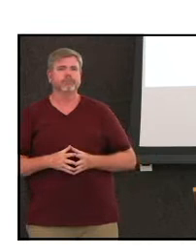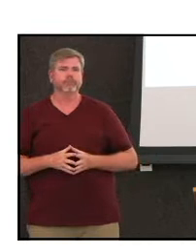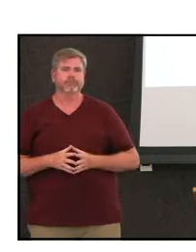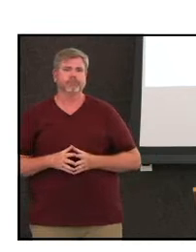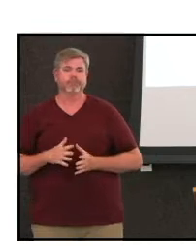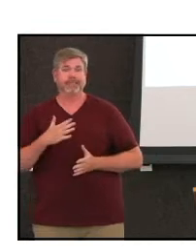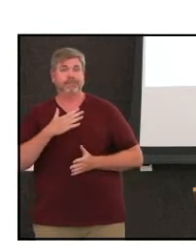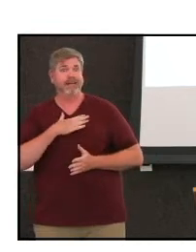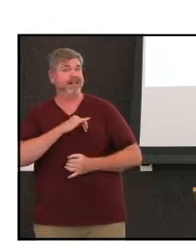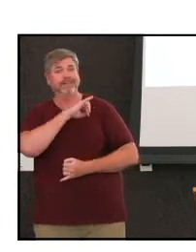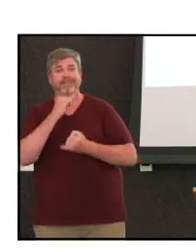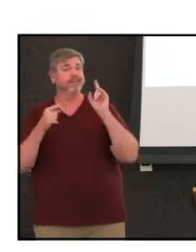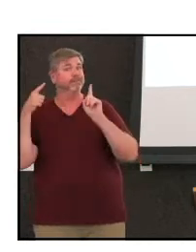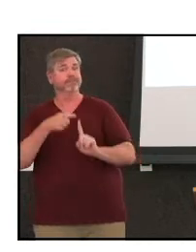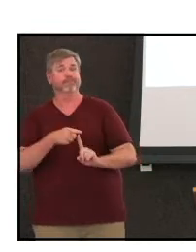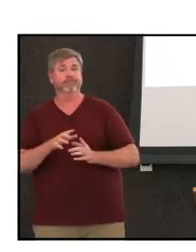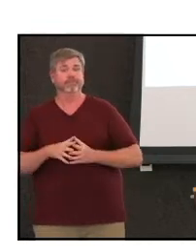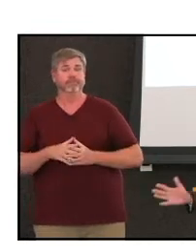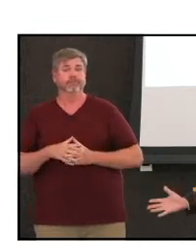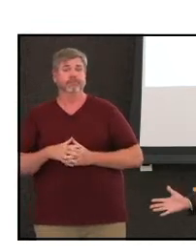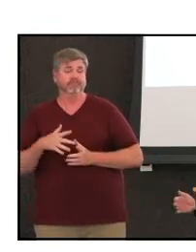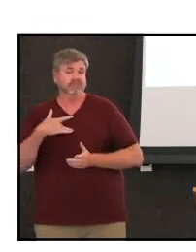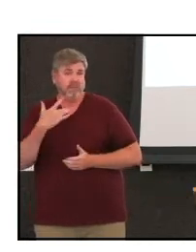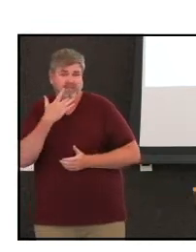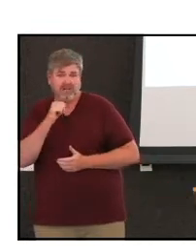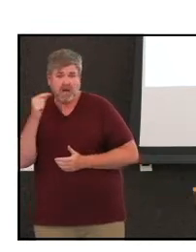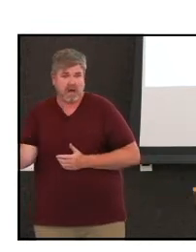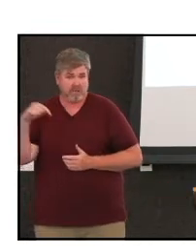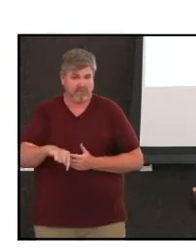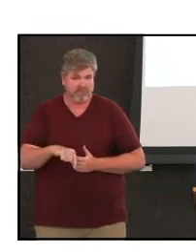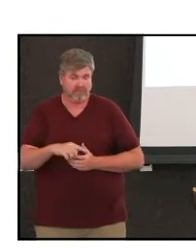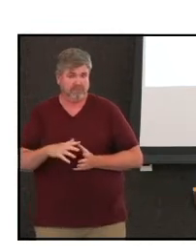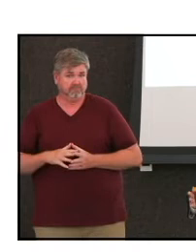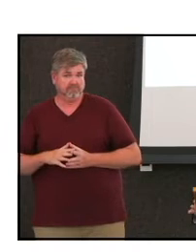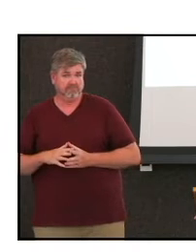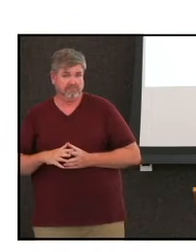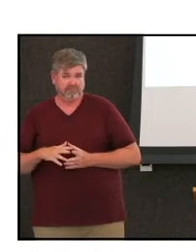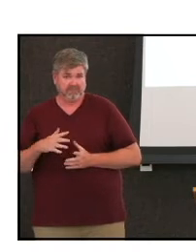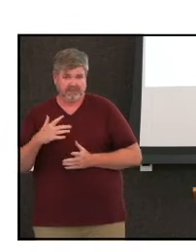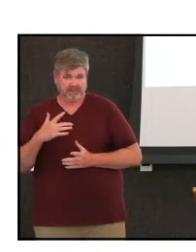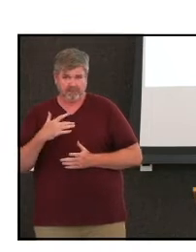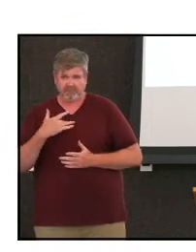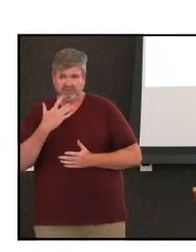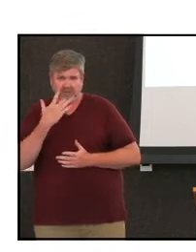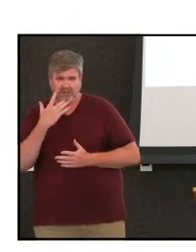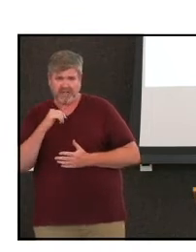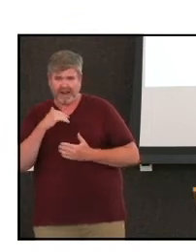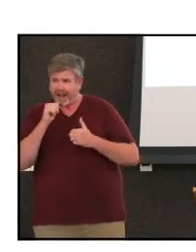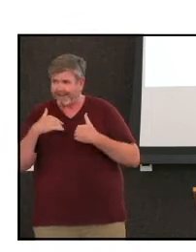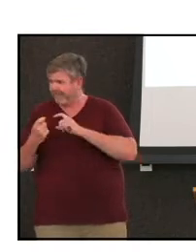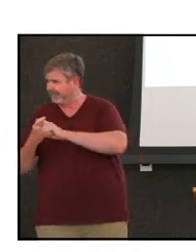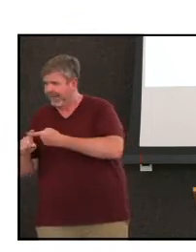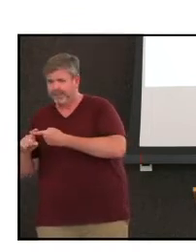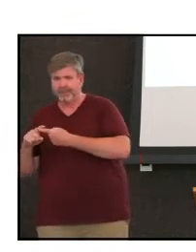I'd rather not be here. I'd rather not have met Brennan. I'd rather not be here talking about all the people that have unfortunately died